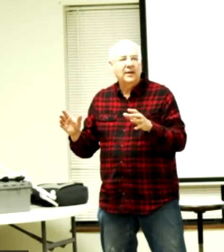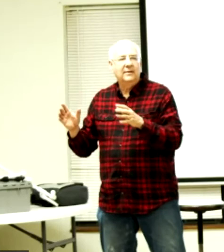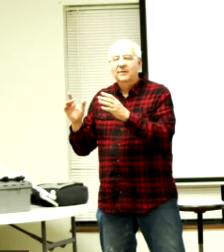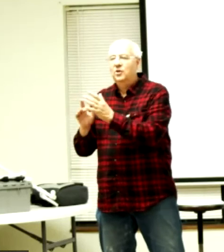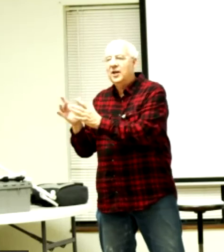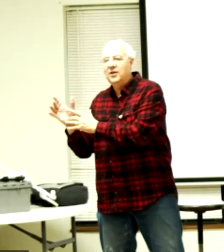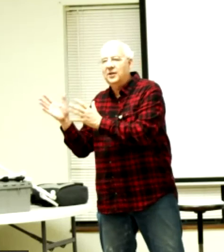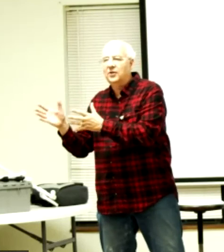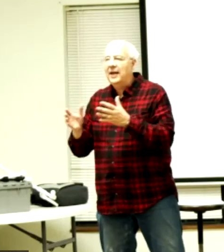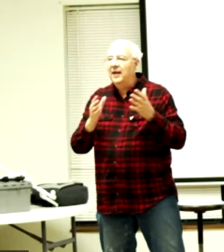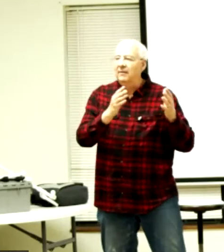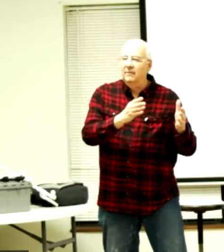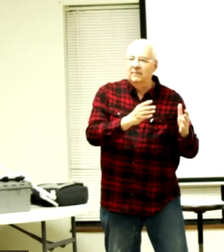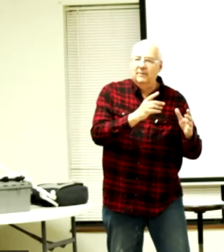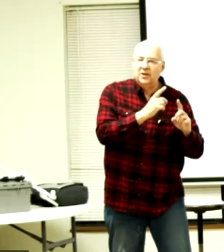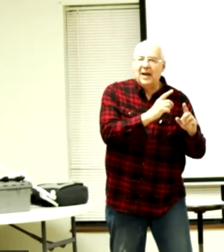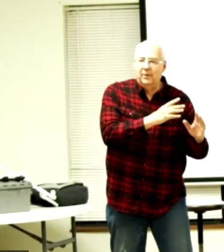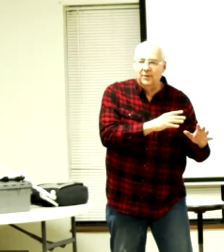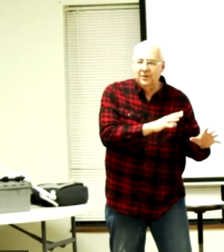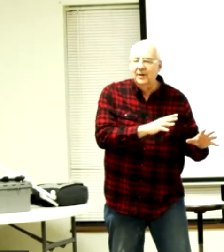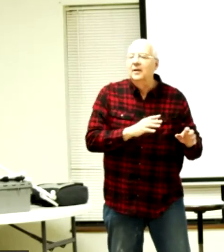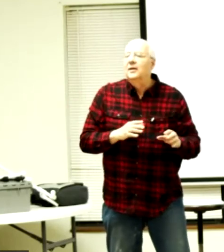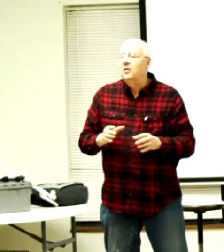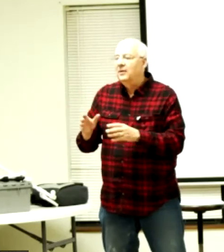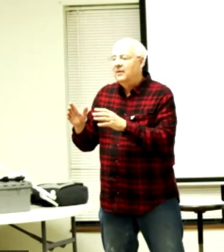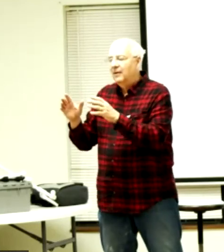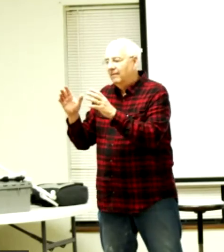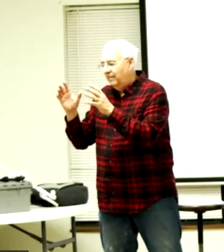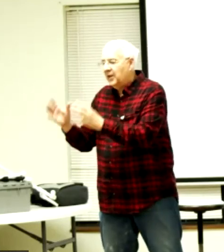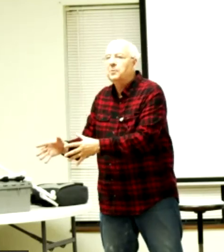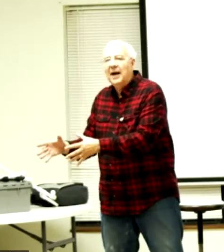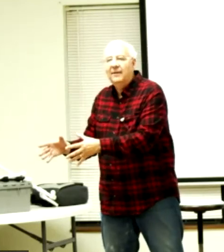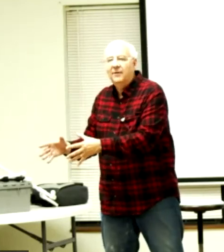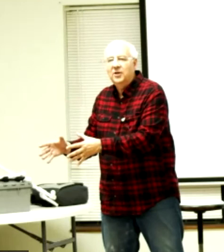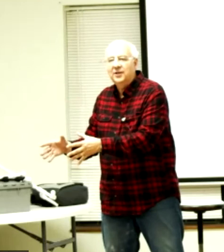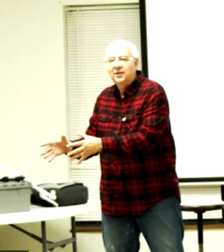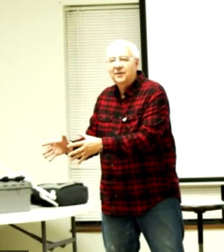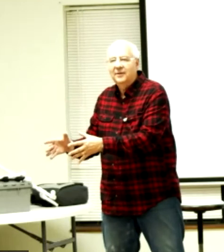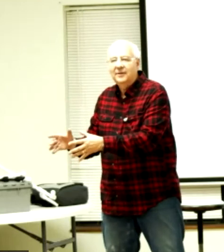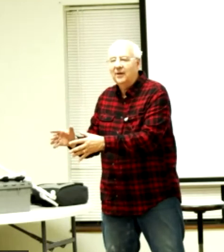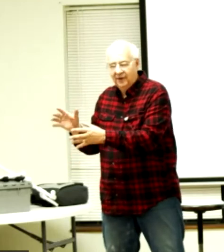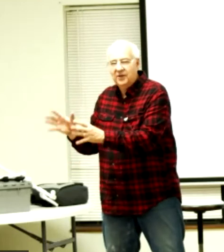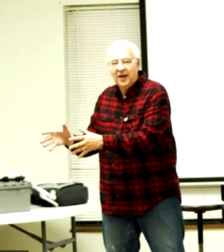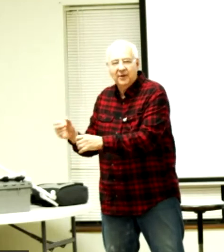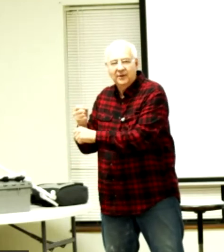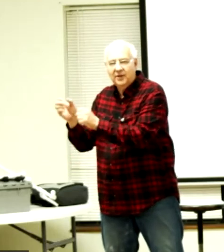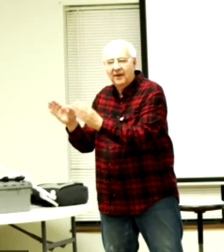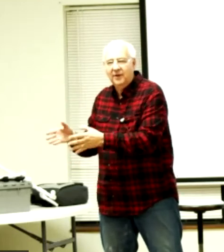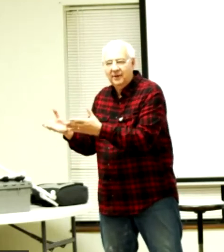between Jesus and disciples, you would, pick a spot for Jesus or the Savior. Savior